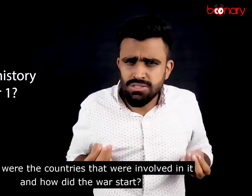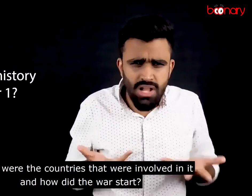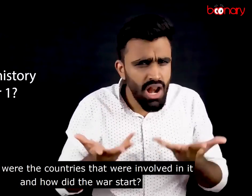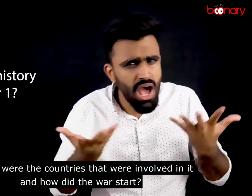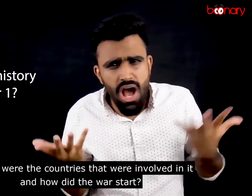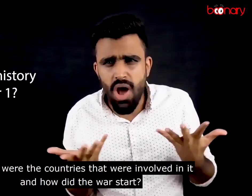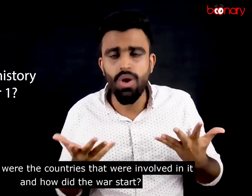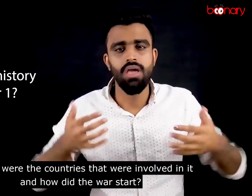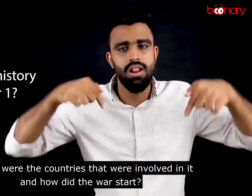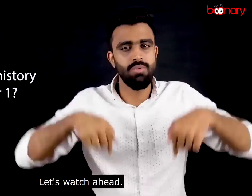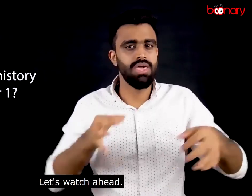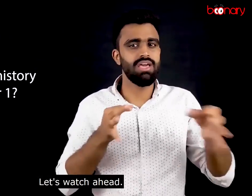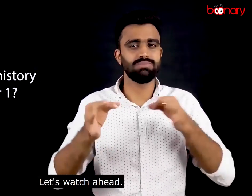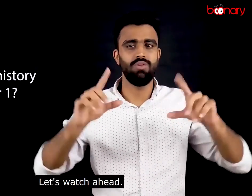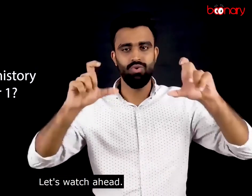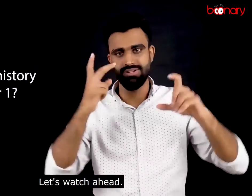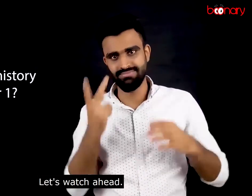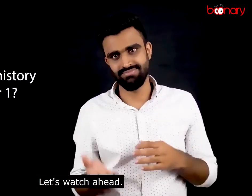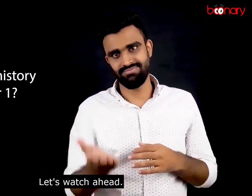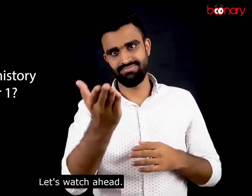start? Let's watch ahead.